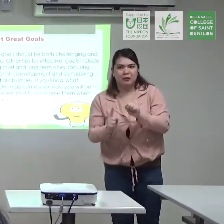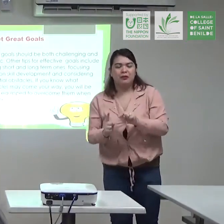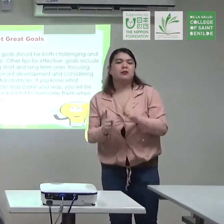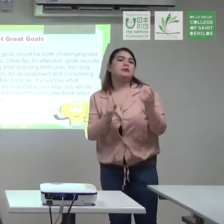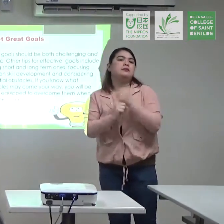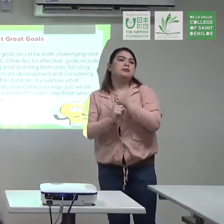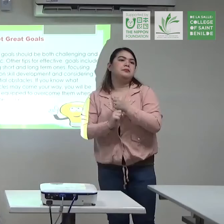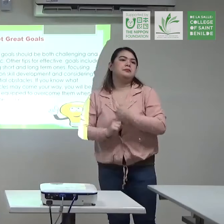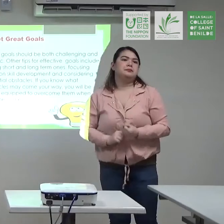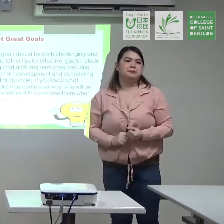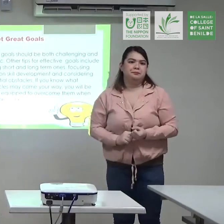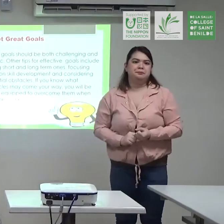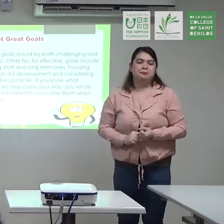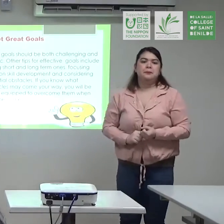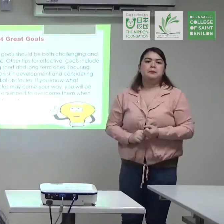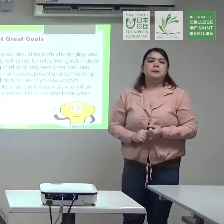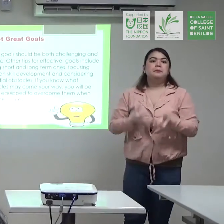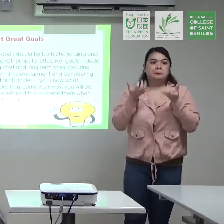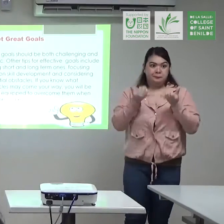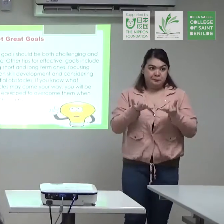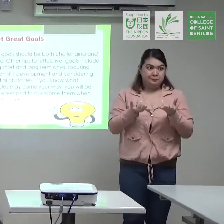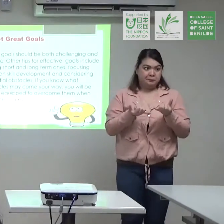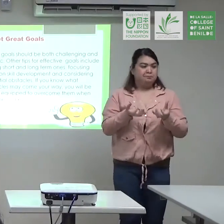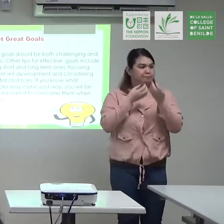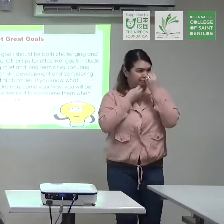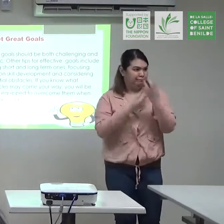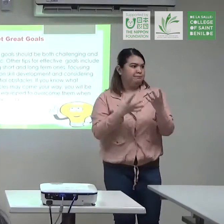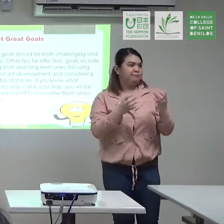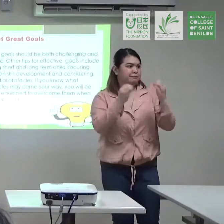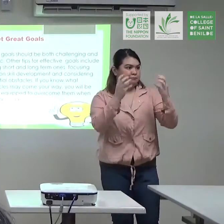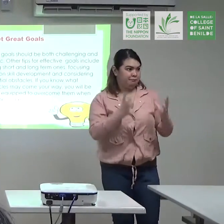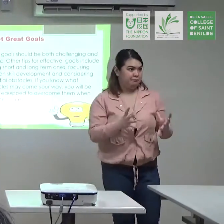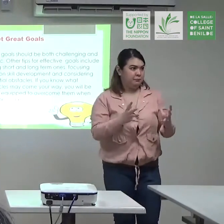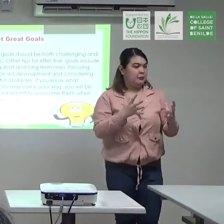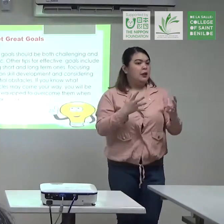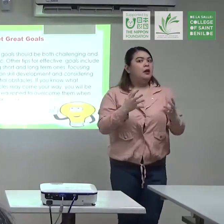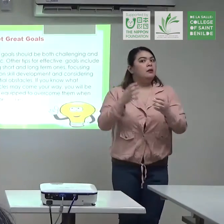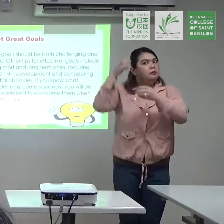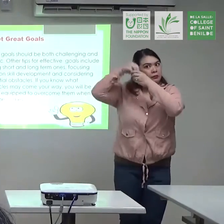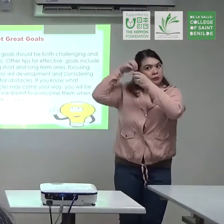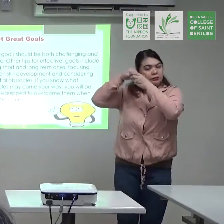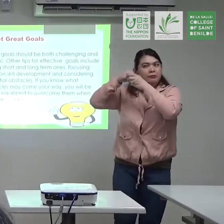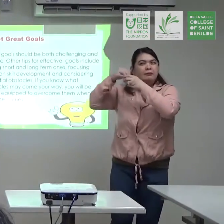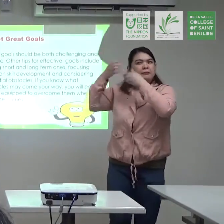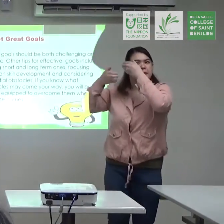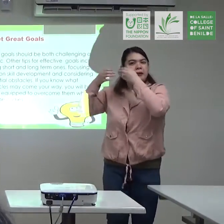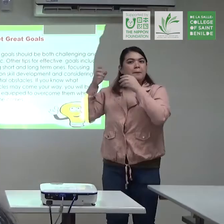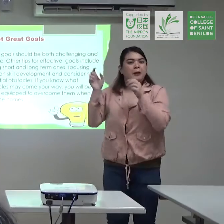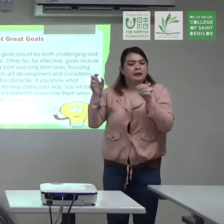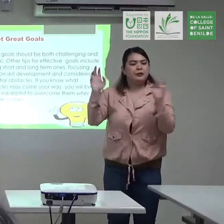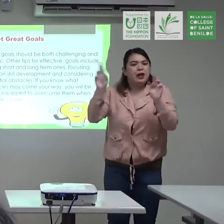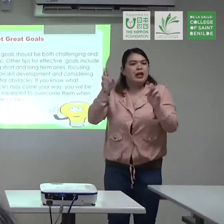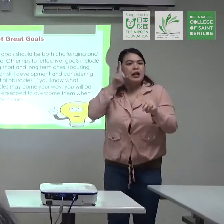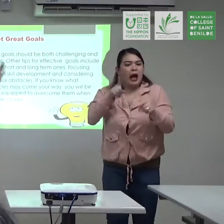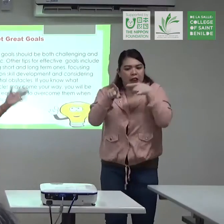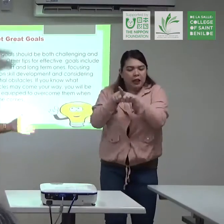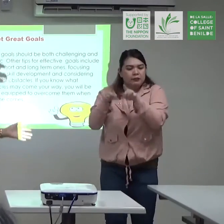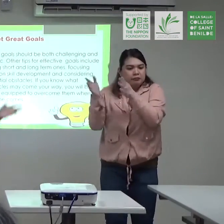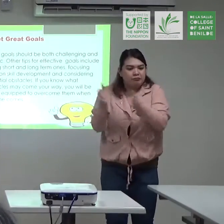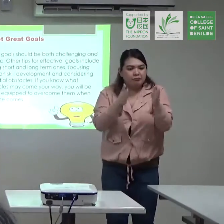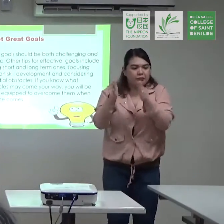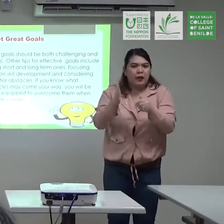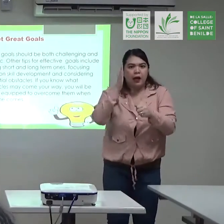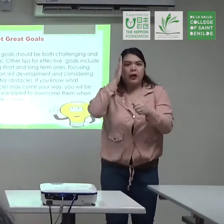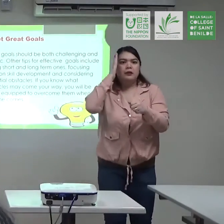potential obstacles. So you can tell your students, while you're mentally thinking of setting goals, think of what are